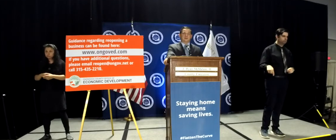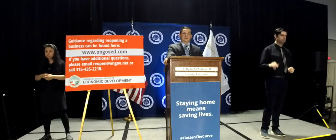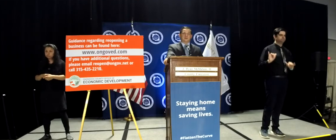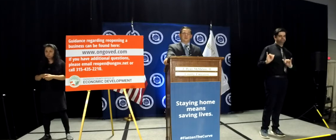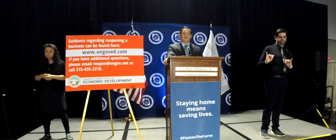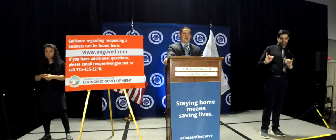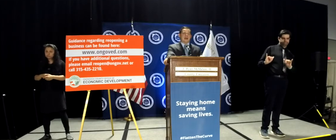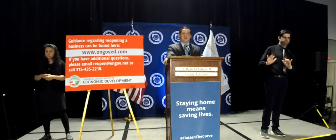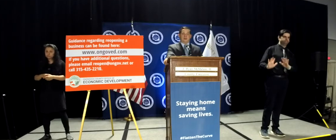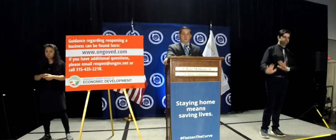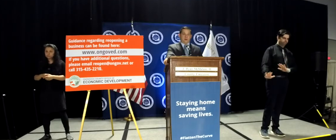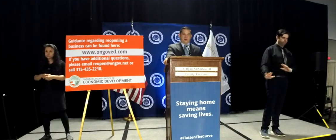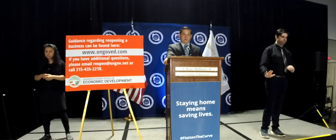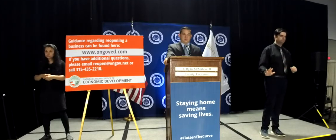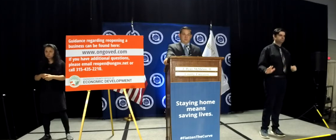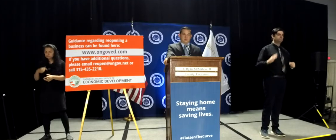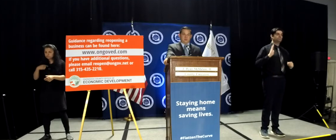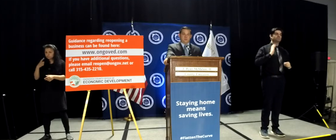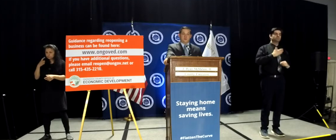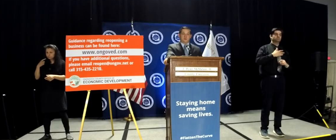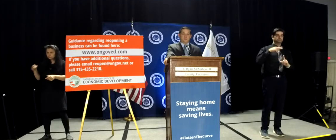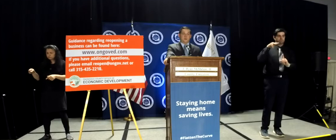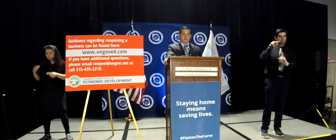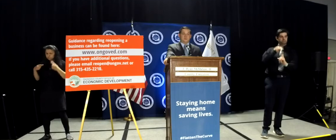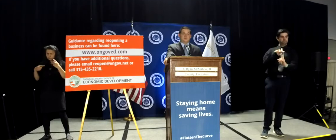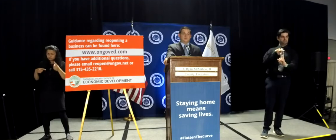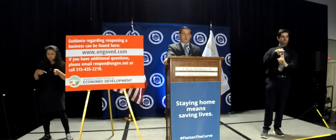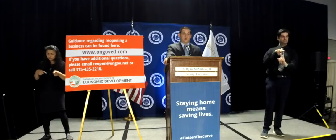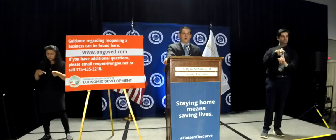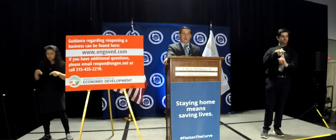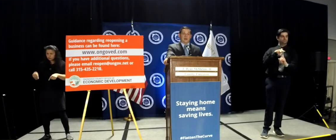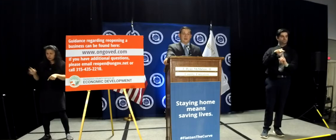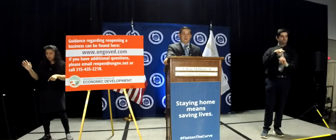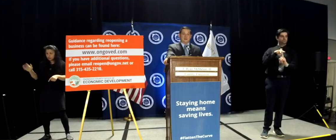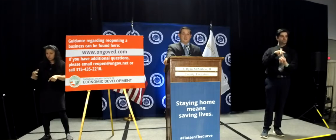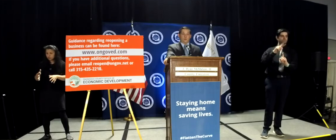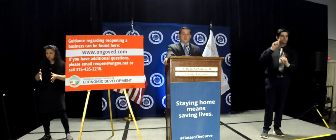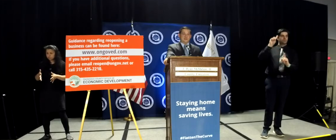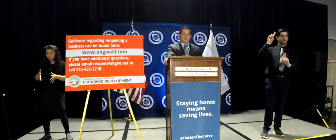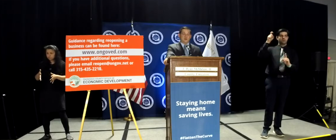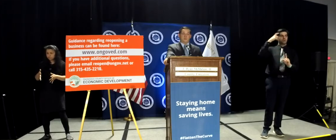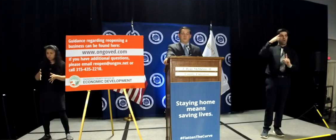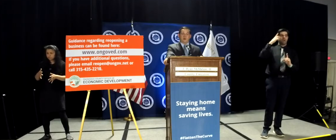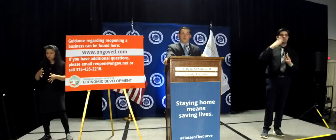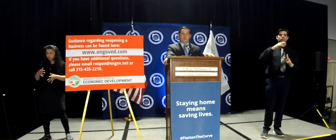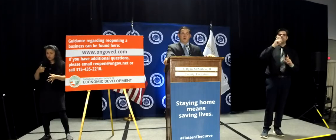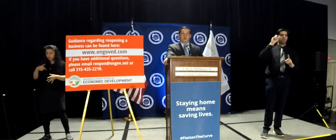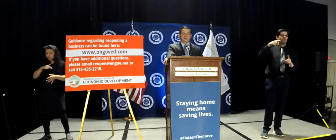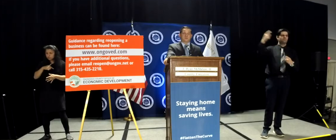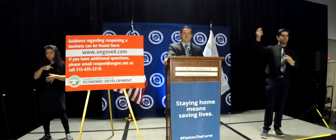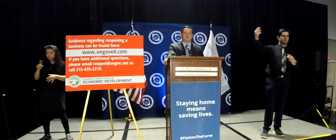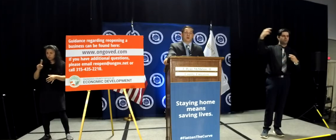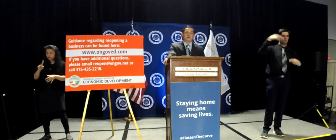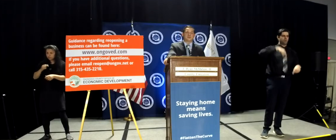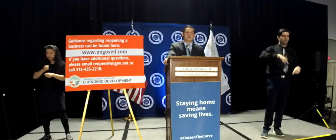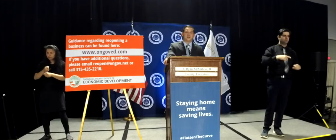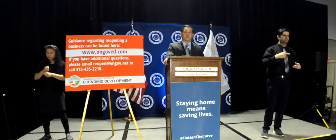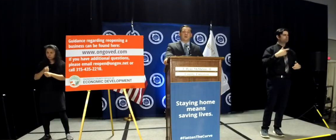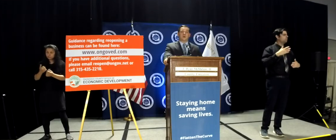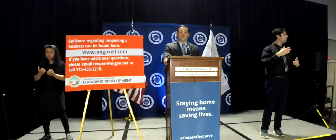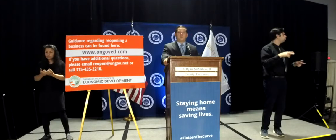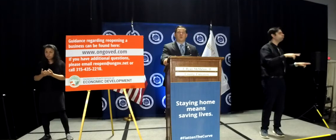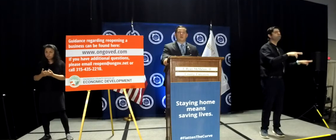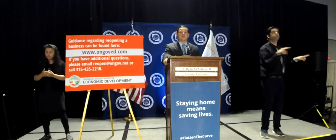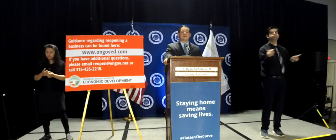hey, you haven't had to come here because we've been doing okay. We teamed up. We brought all the partners